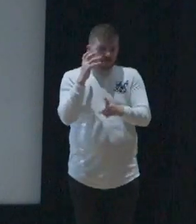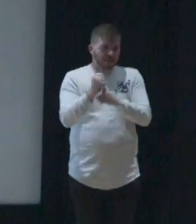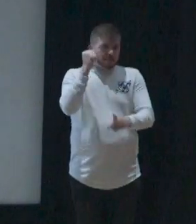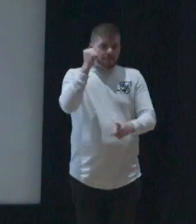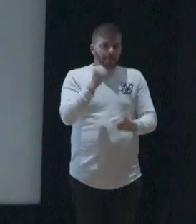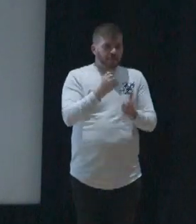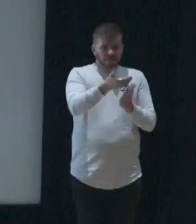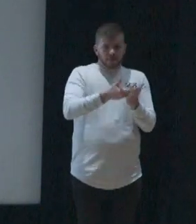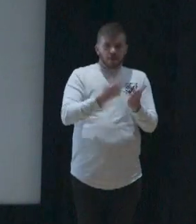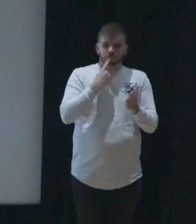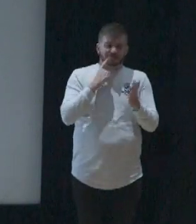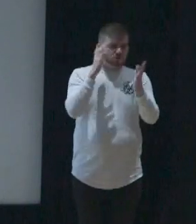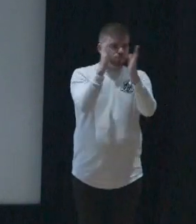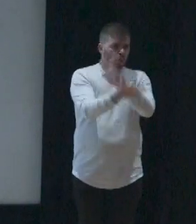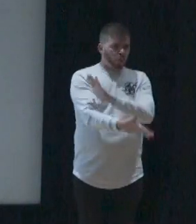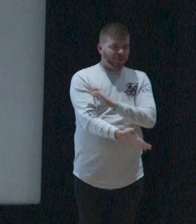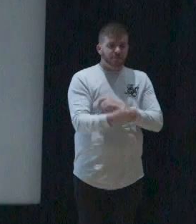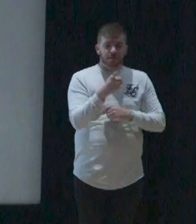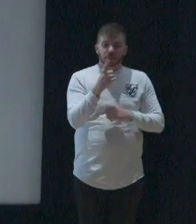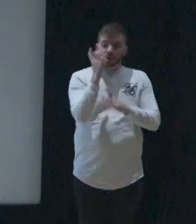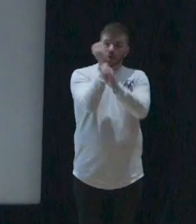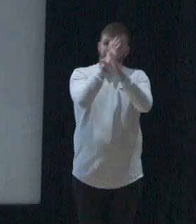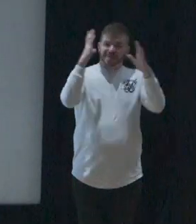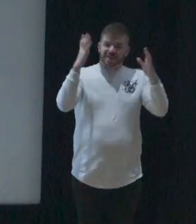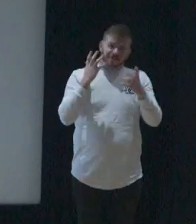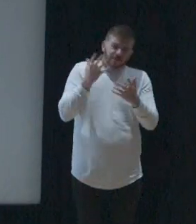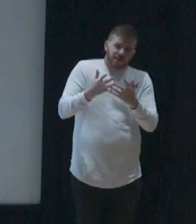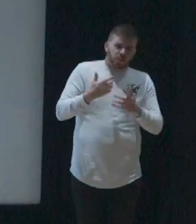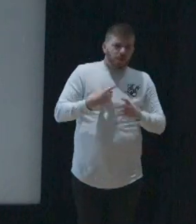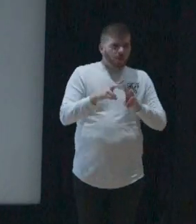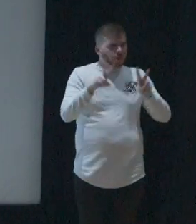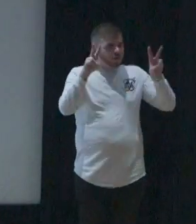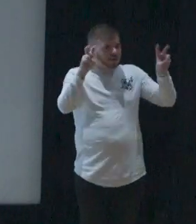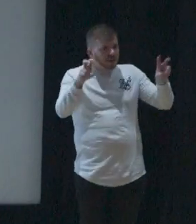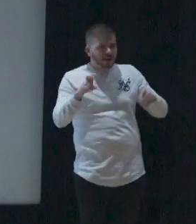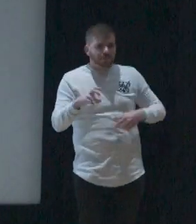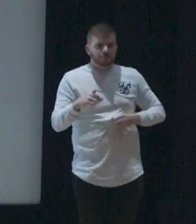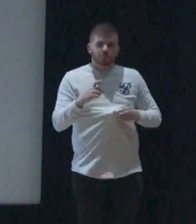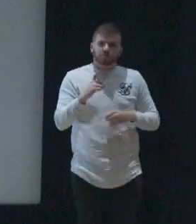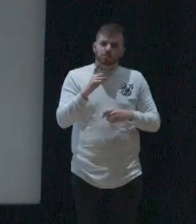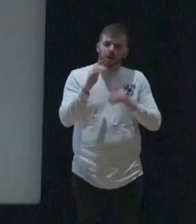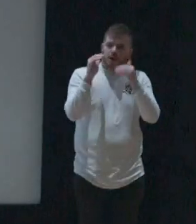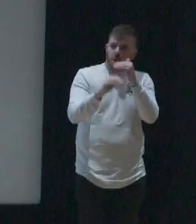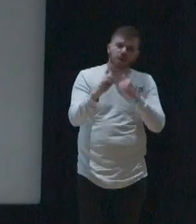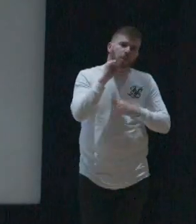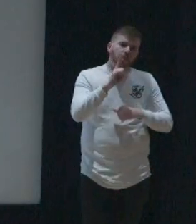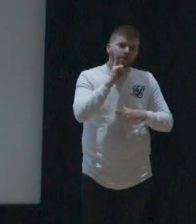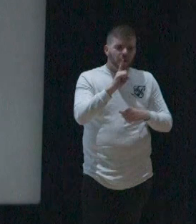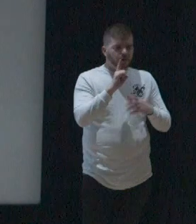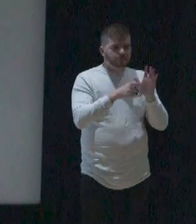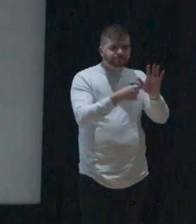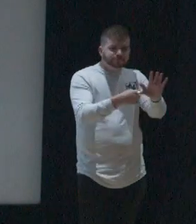cards and destroys them. But the horse idea is a really good fit with our theme. It ties in with the be a highwaywoman aspect of our design